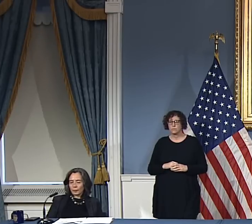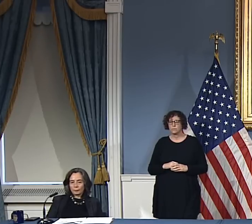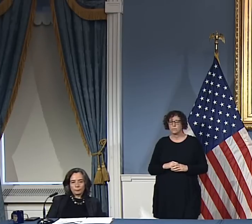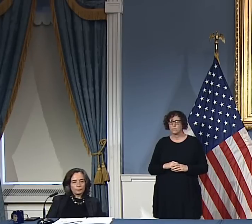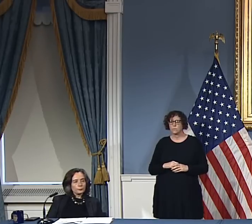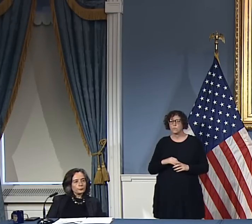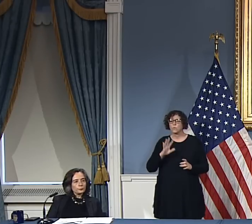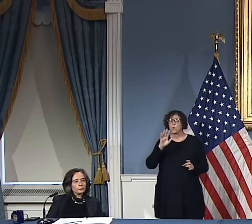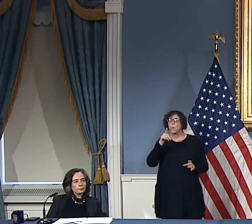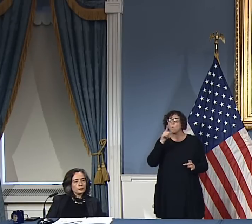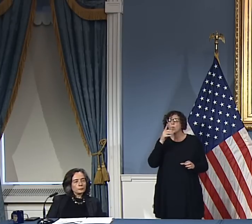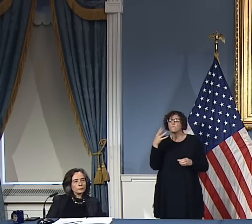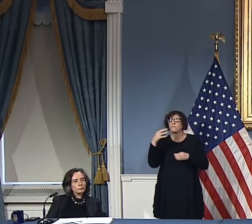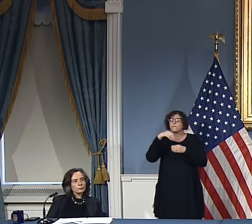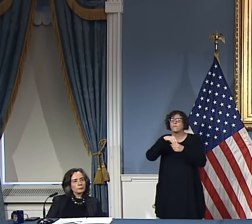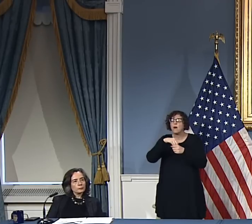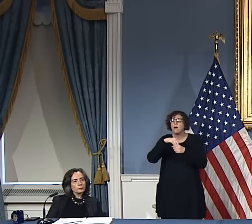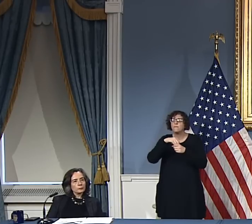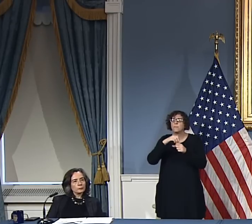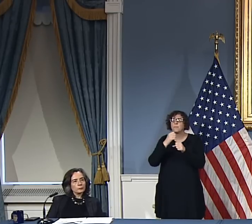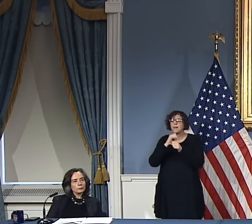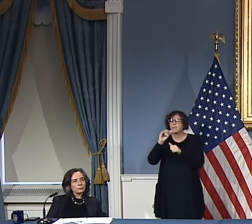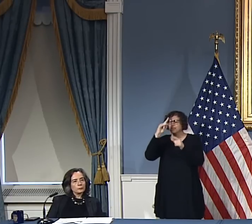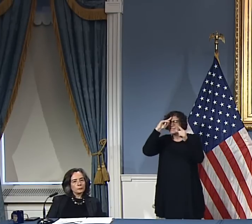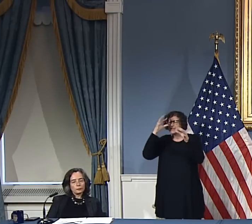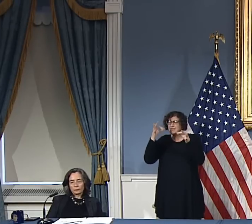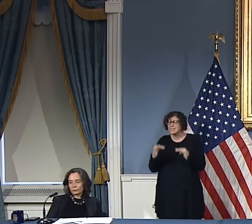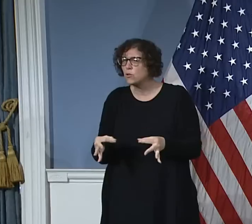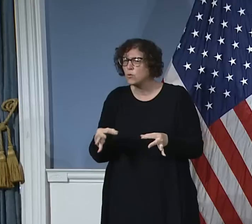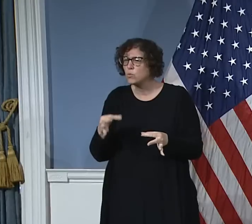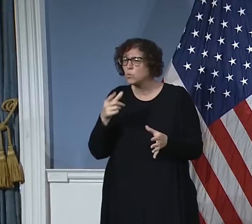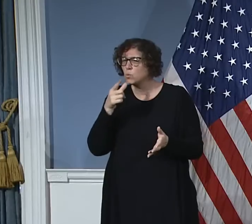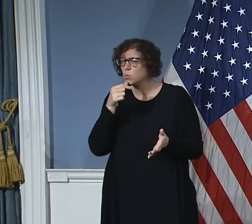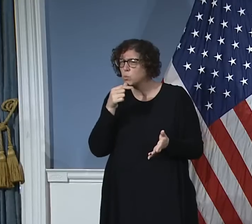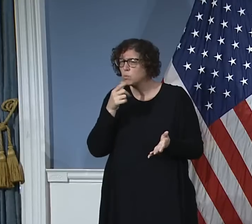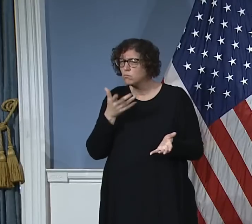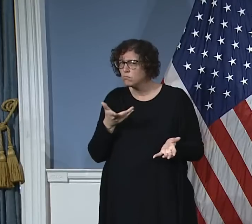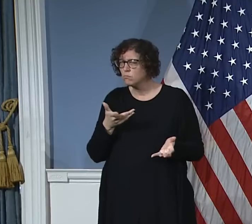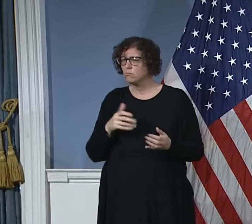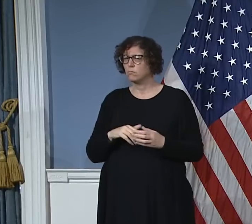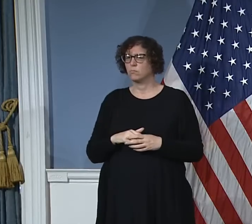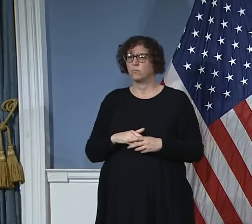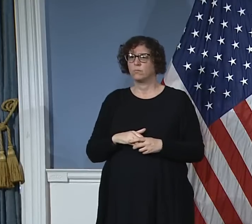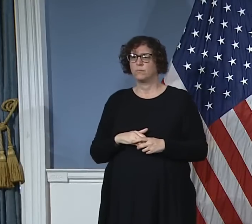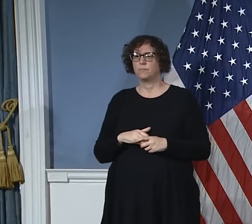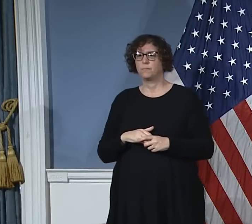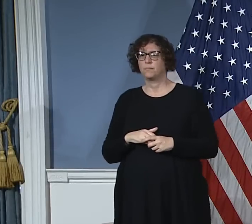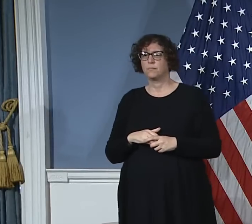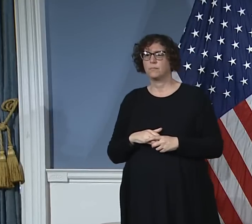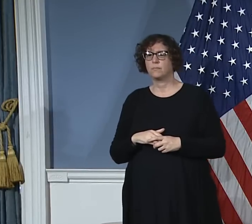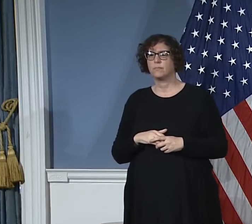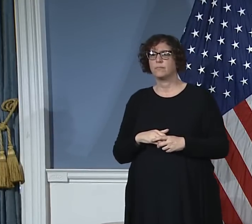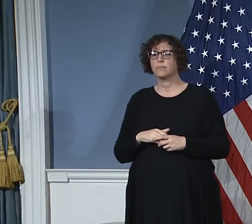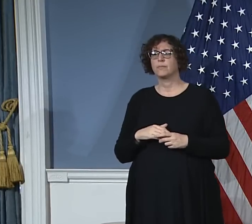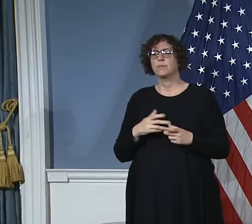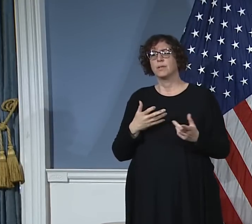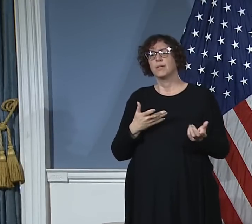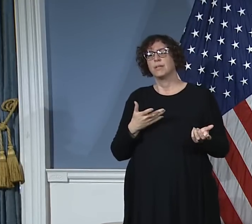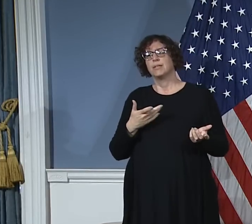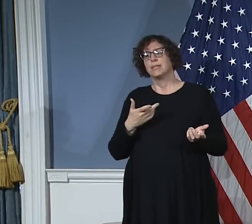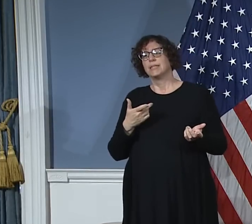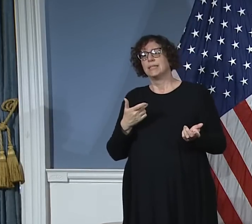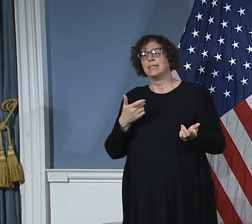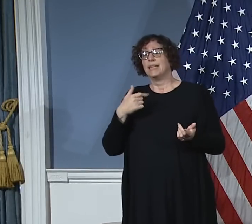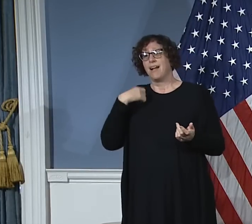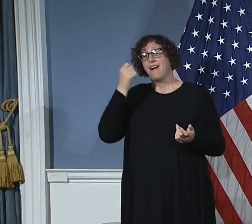are? Yeah, I mean, since all of this is kind of run and gun, obviously, because we're dealing with an ever-changing